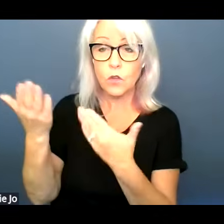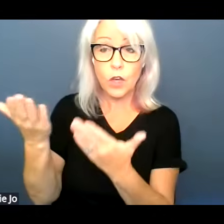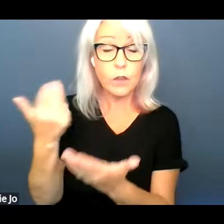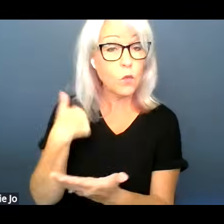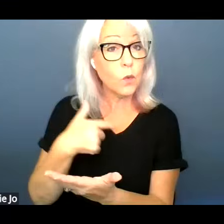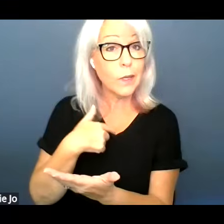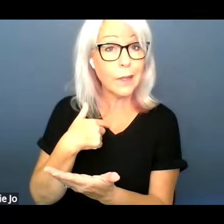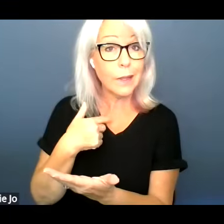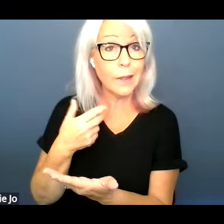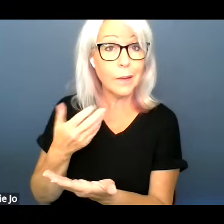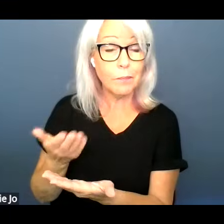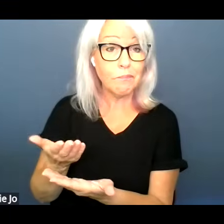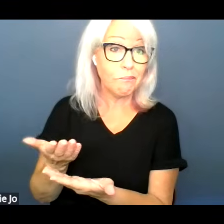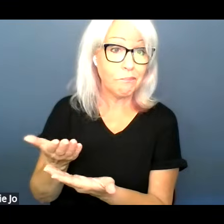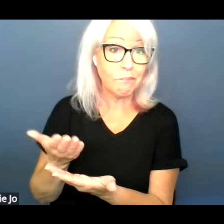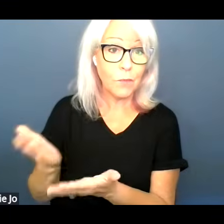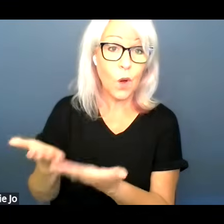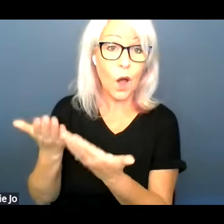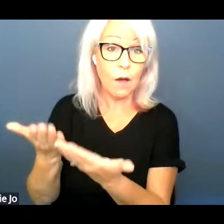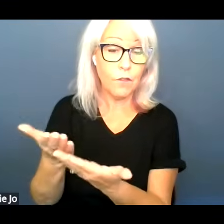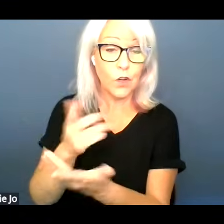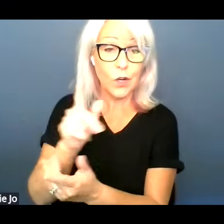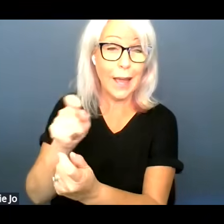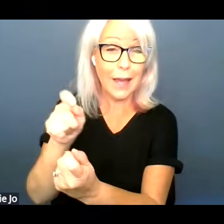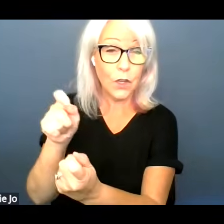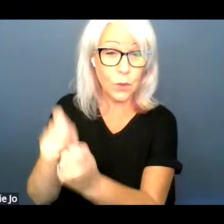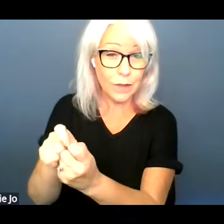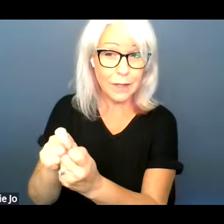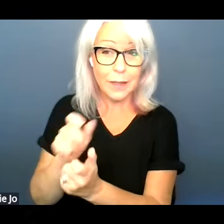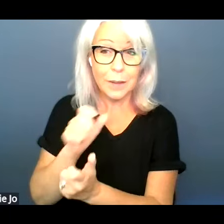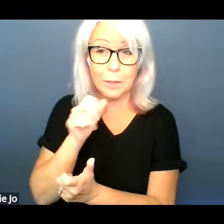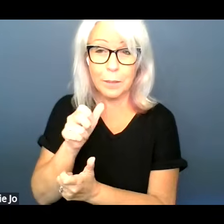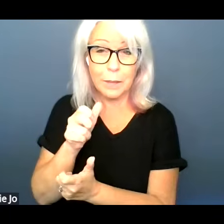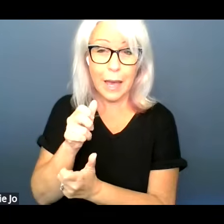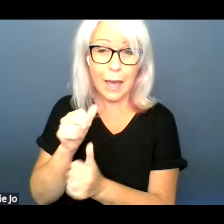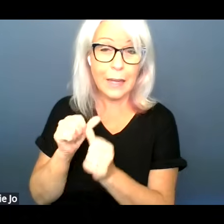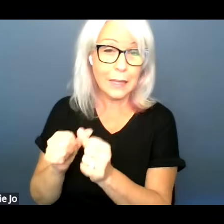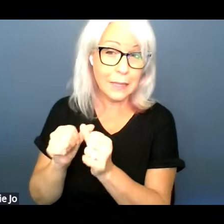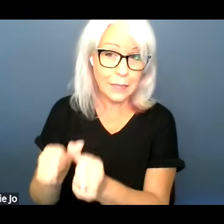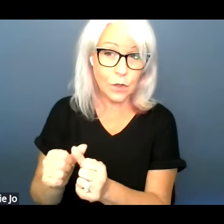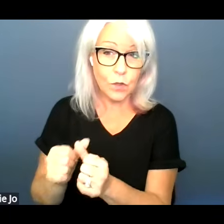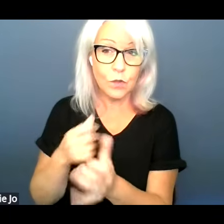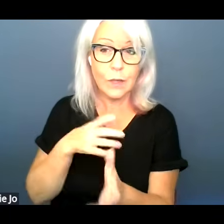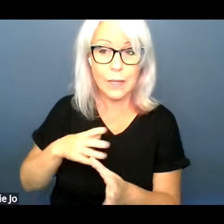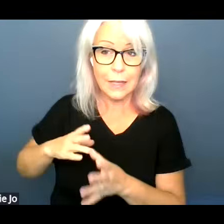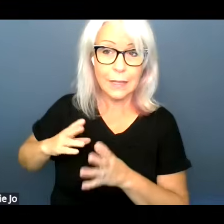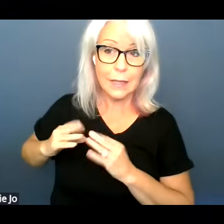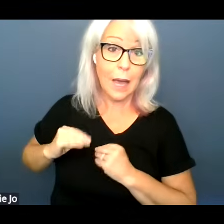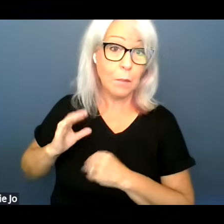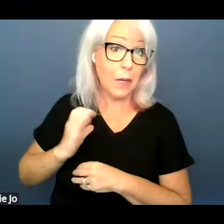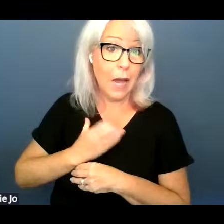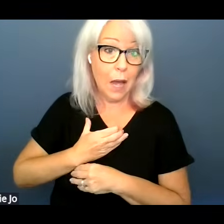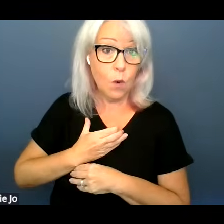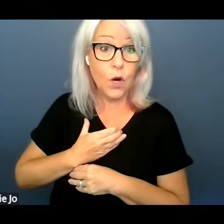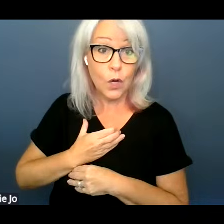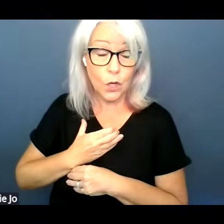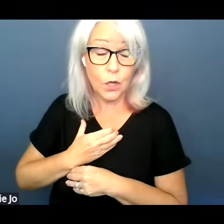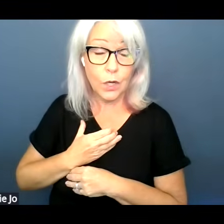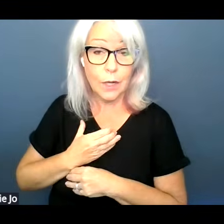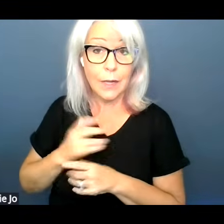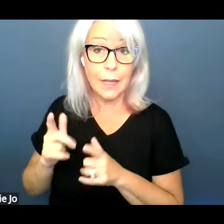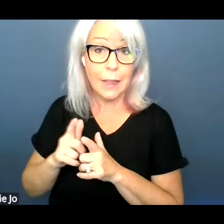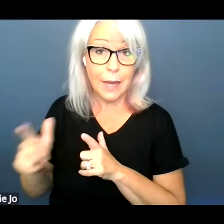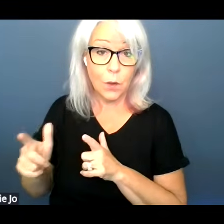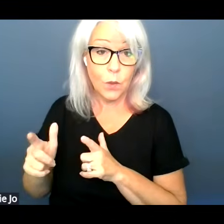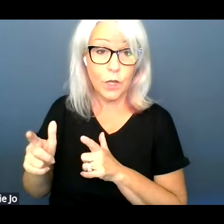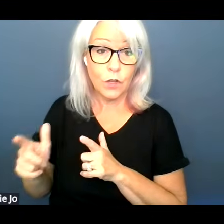accuracy and, rather than consistency, and adopt our language, at least certainly as to the caption. And